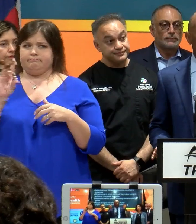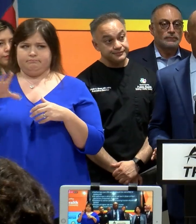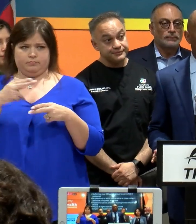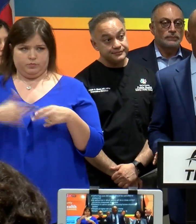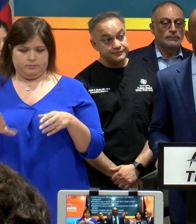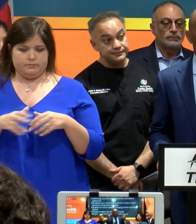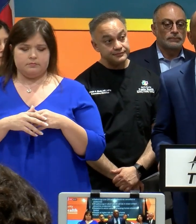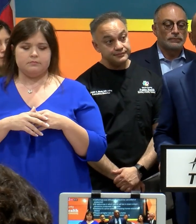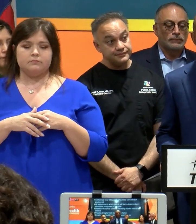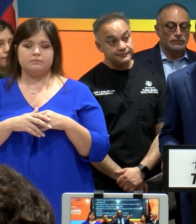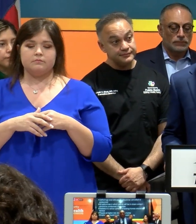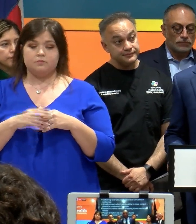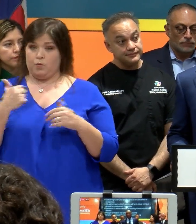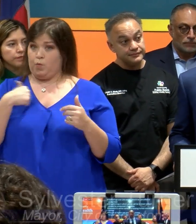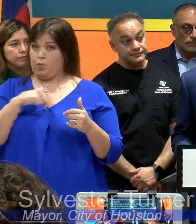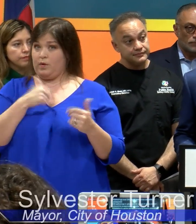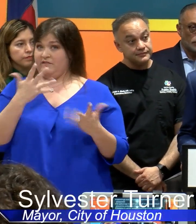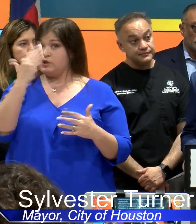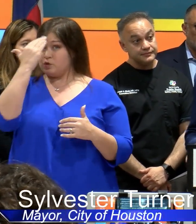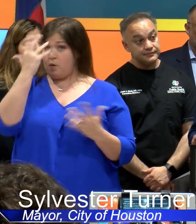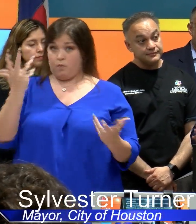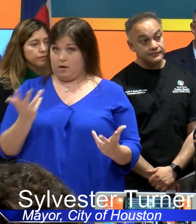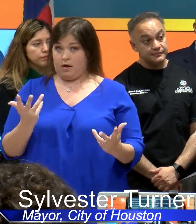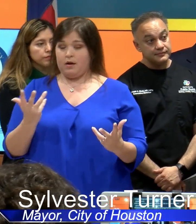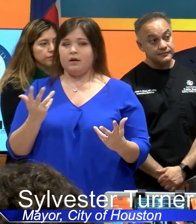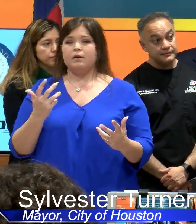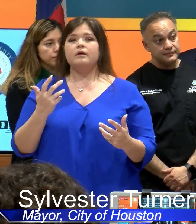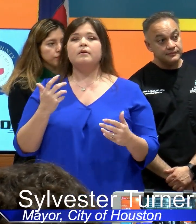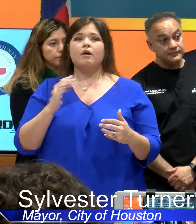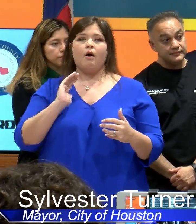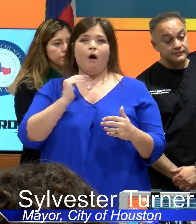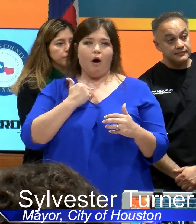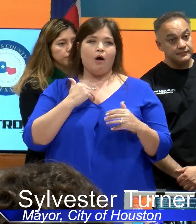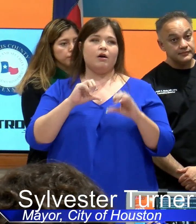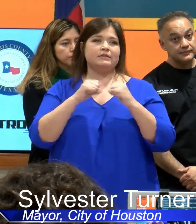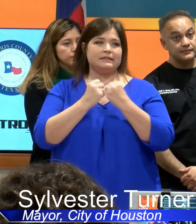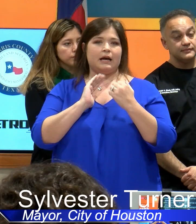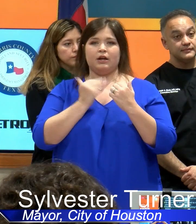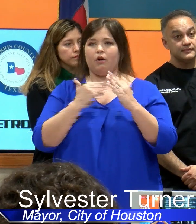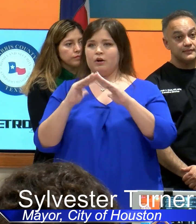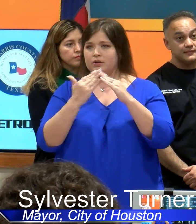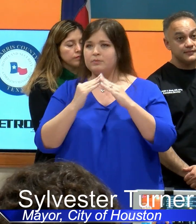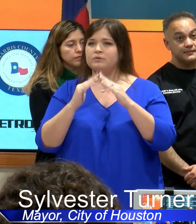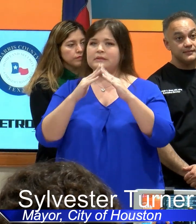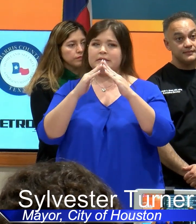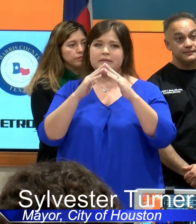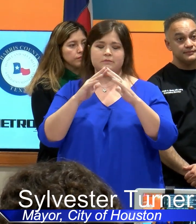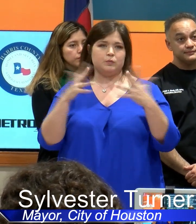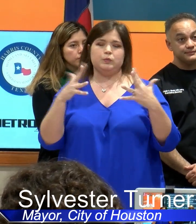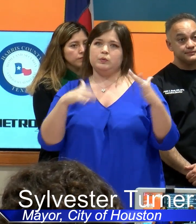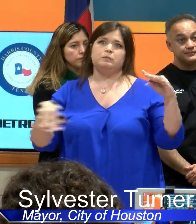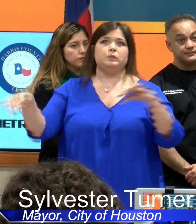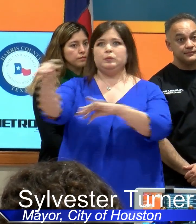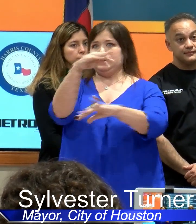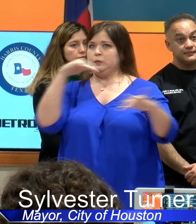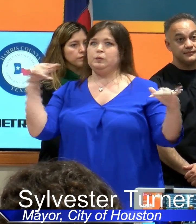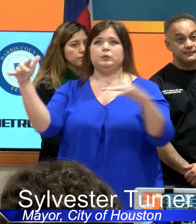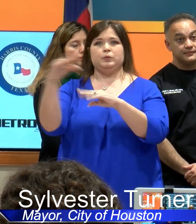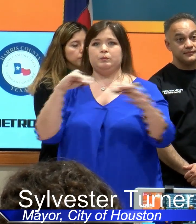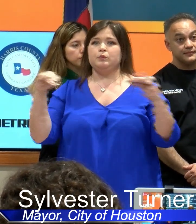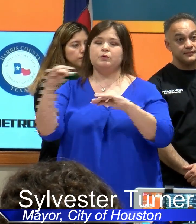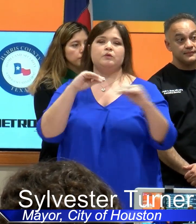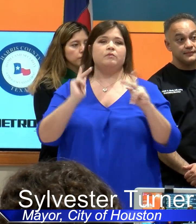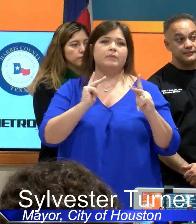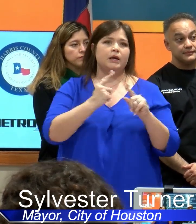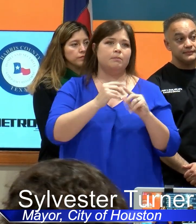what we do know is that we live in a very mobile society, and that people move around from